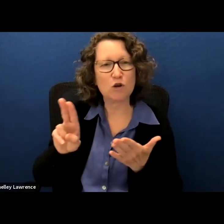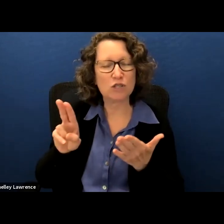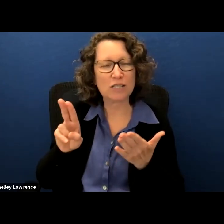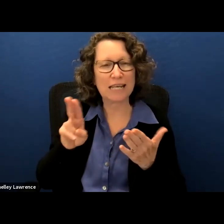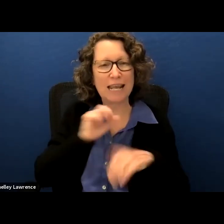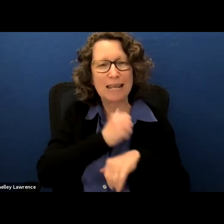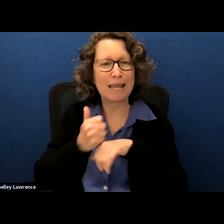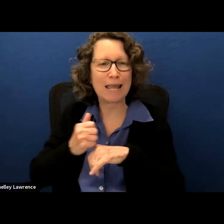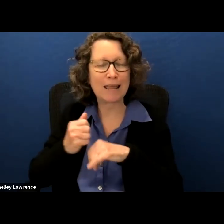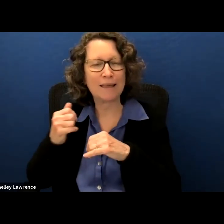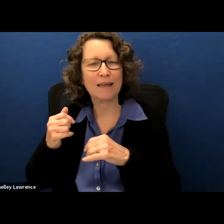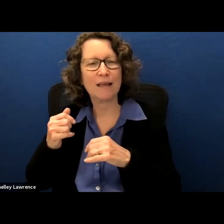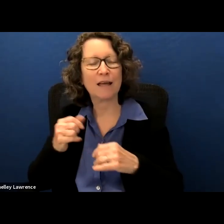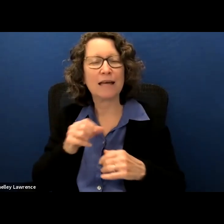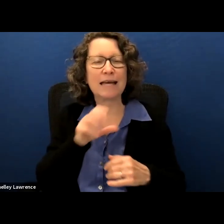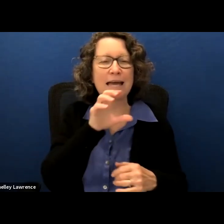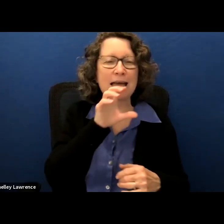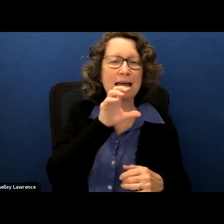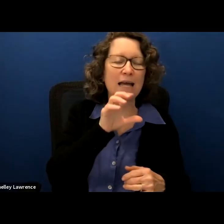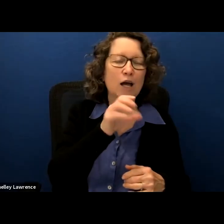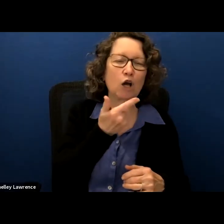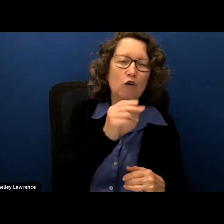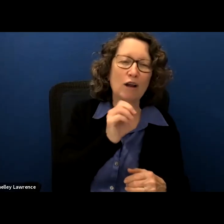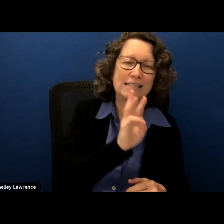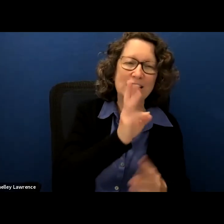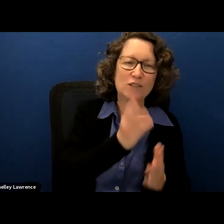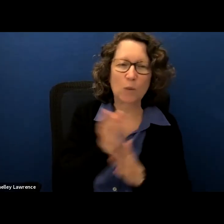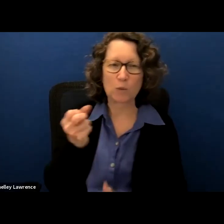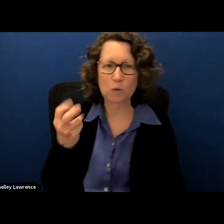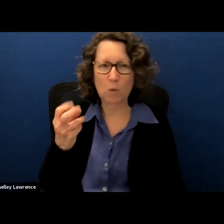This will be for students grades 6 through 12, and parents are welcome.